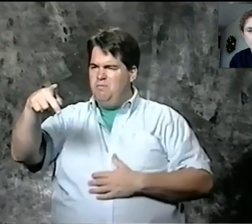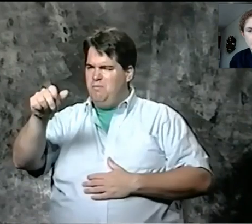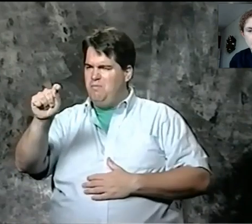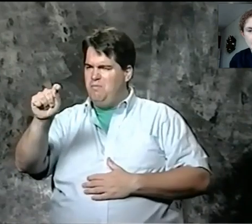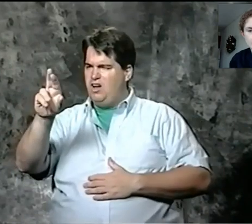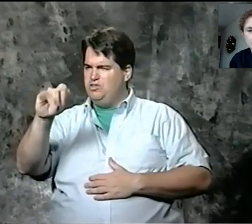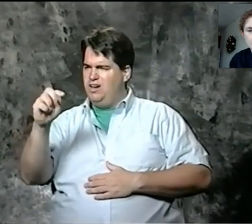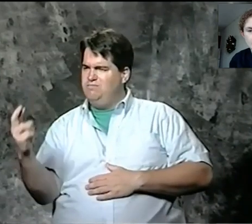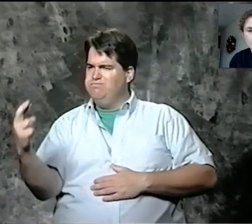How many